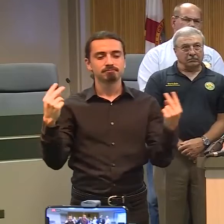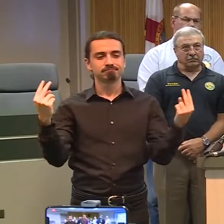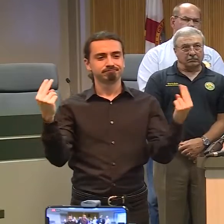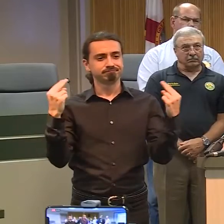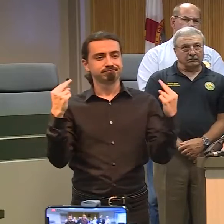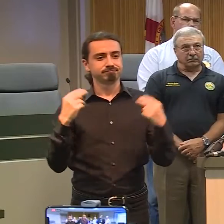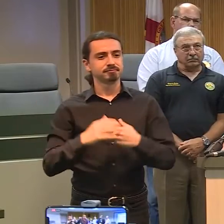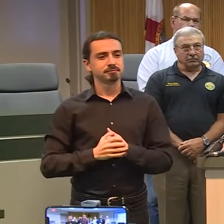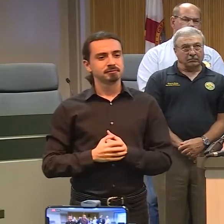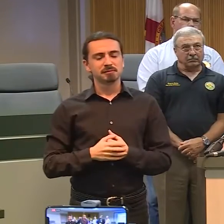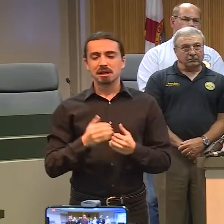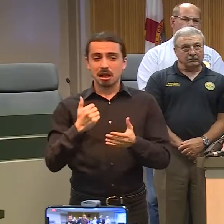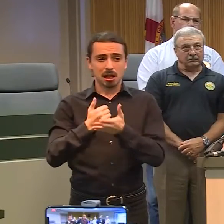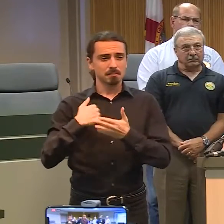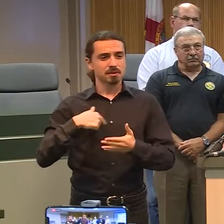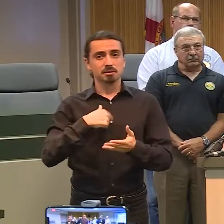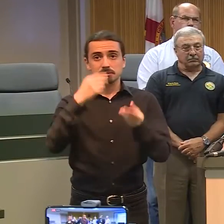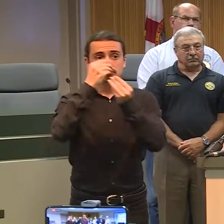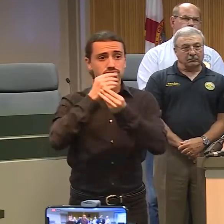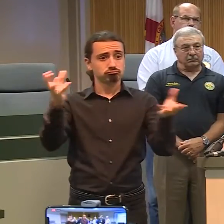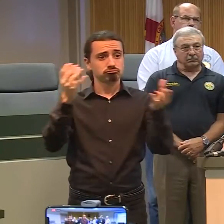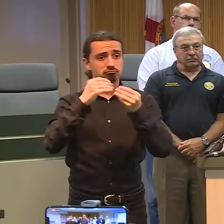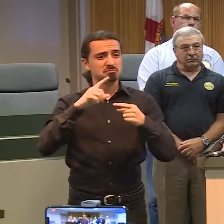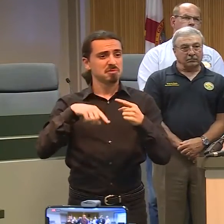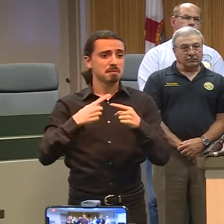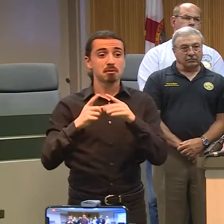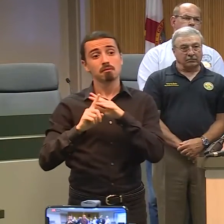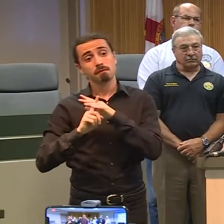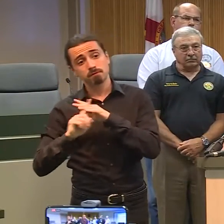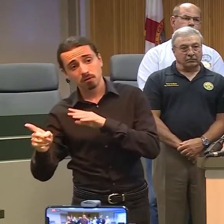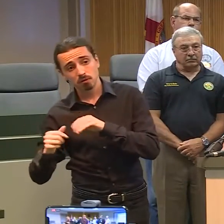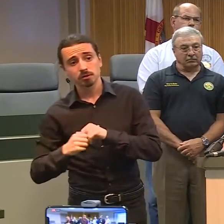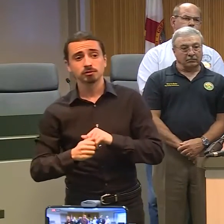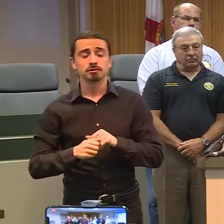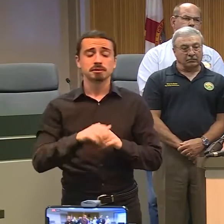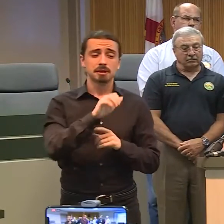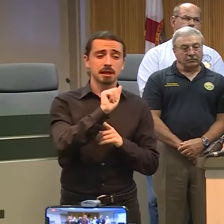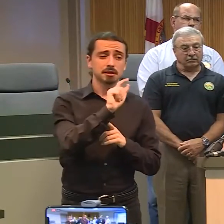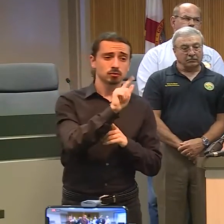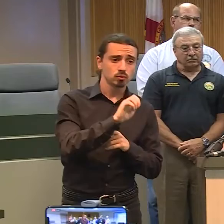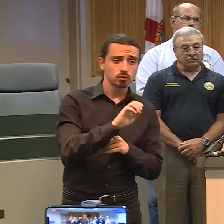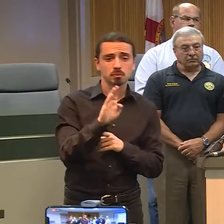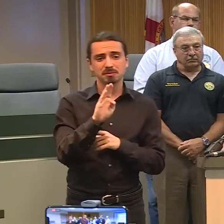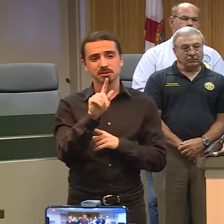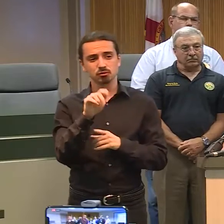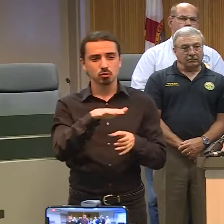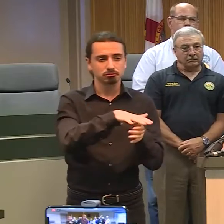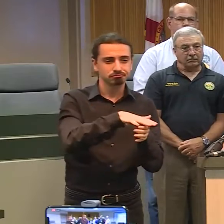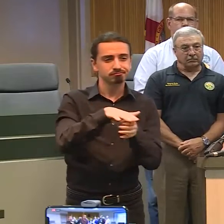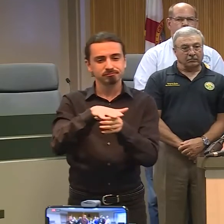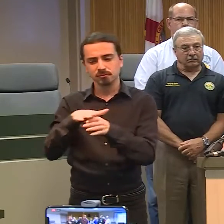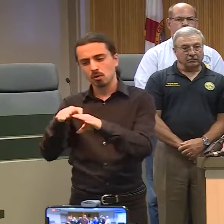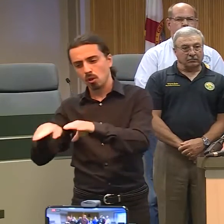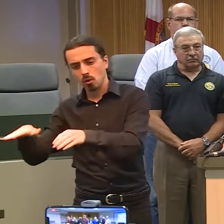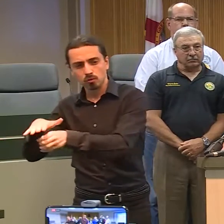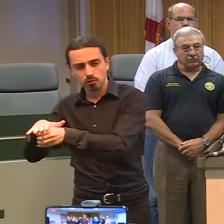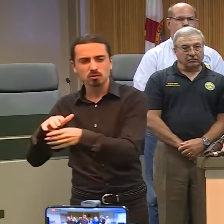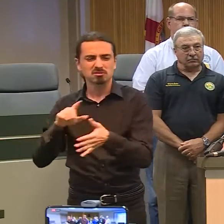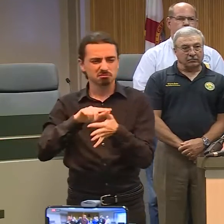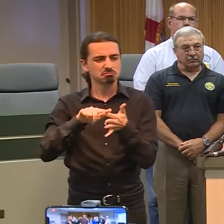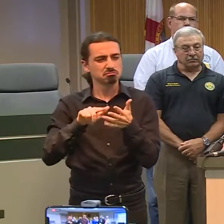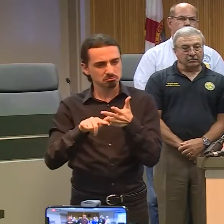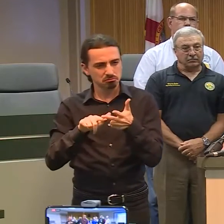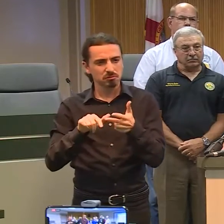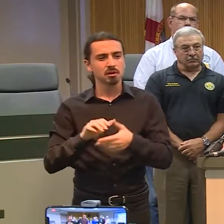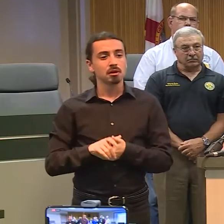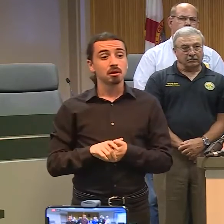about the evacuations, A, B zones, and the low-lying areas. If you would, please share that when you see it on our